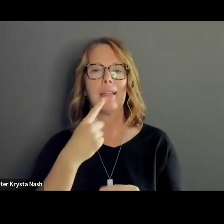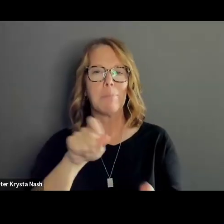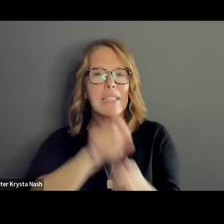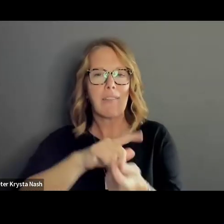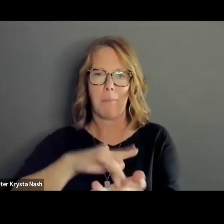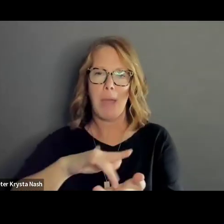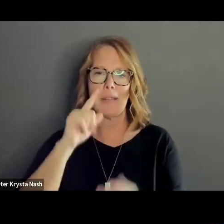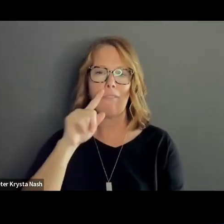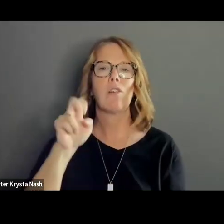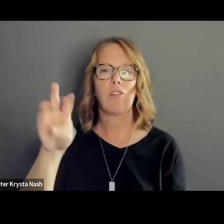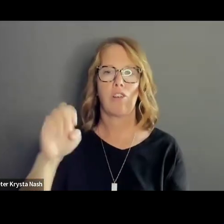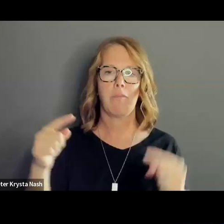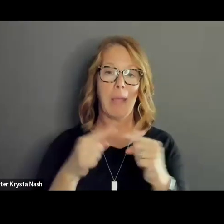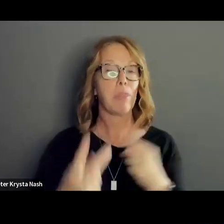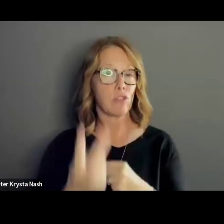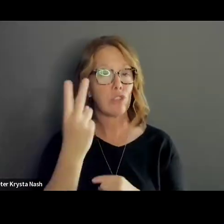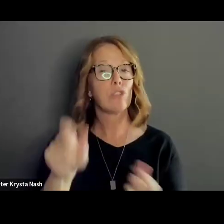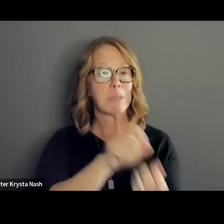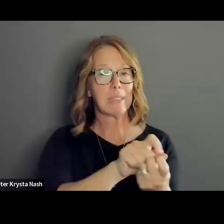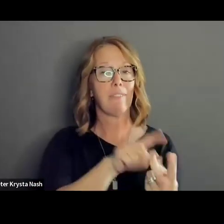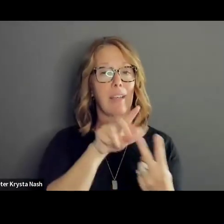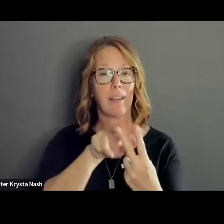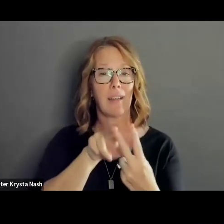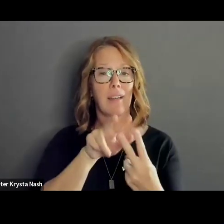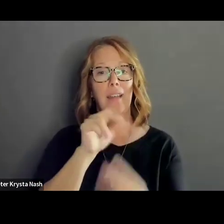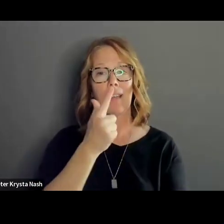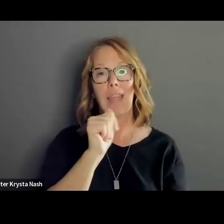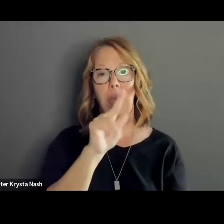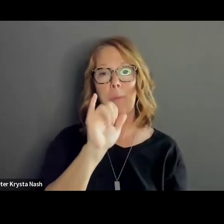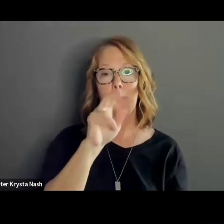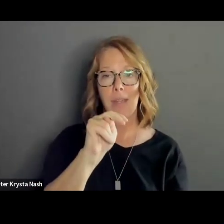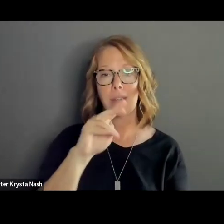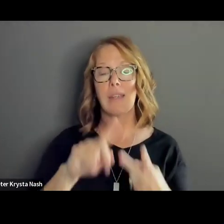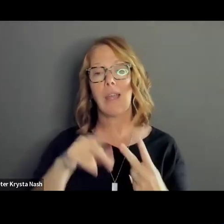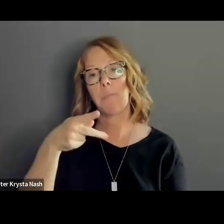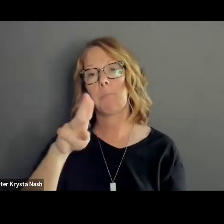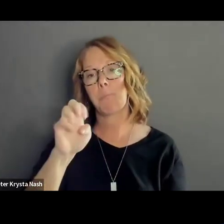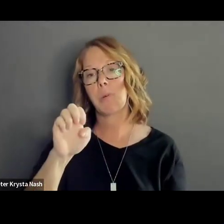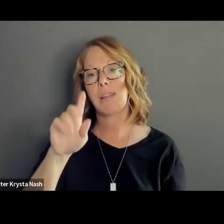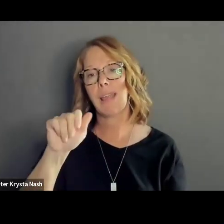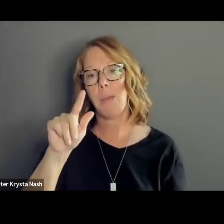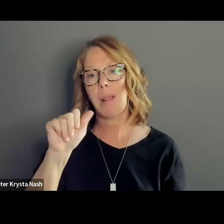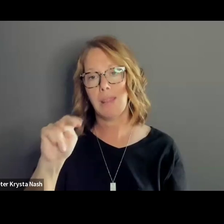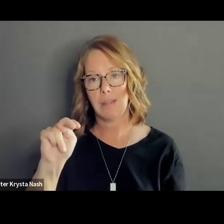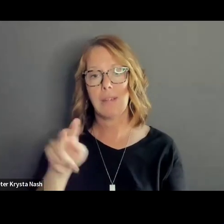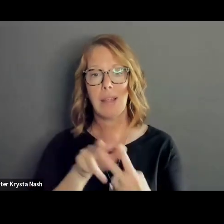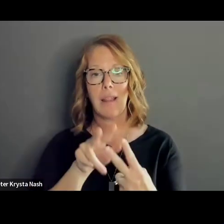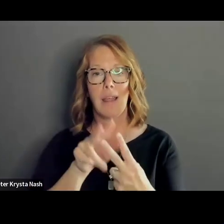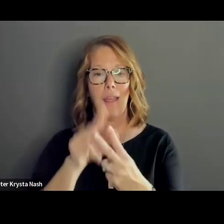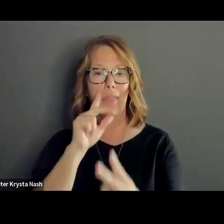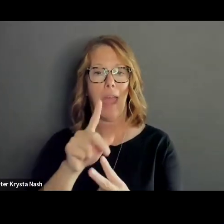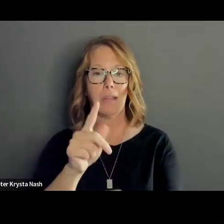pain. There are two specific drugs, which are gabapentin and pregabalin. Those treat nerve